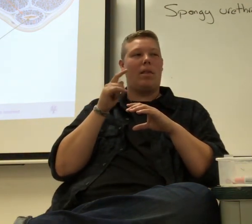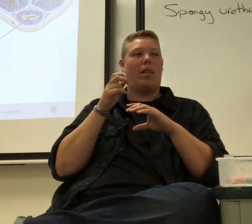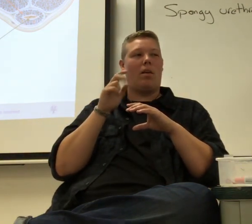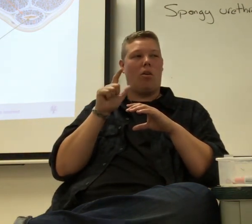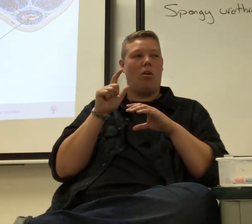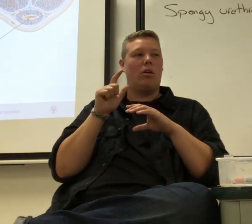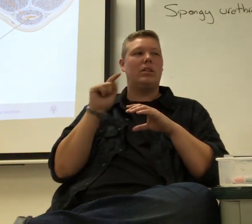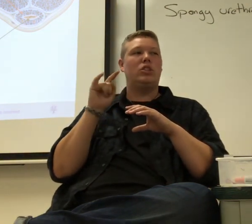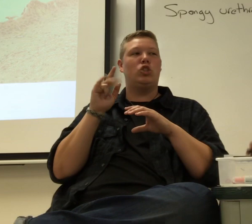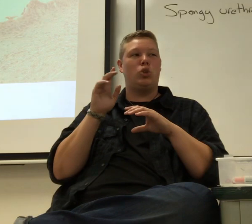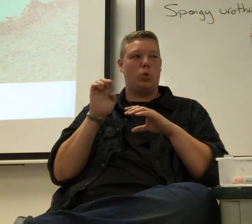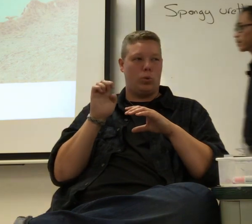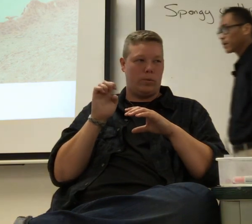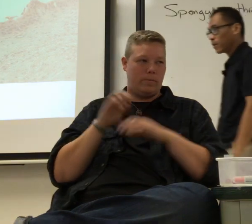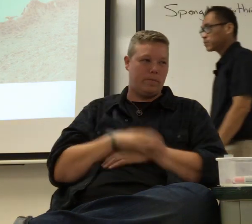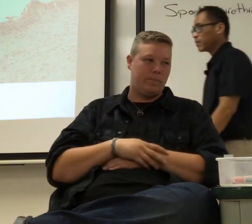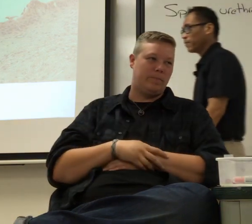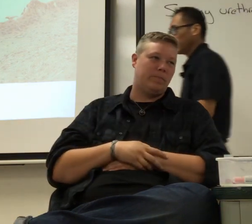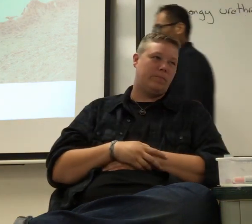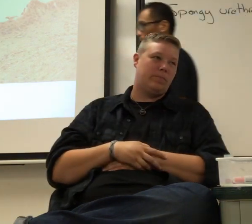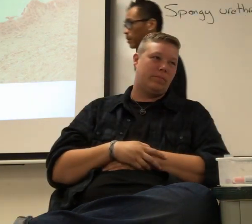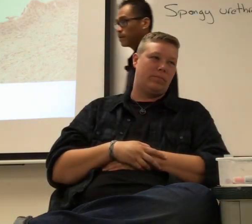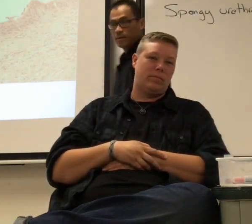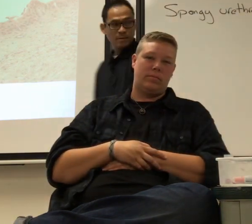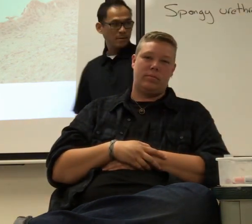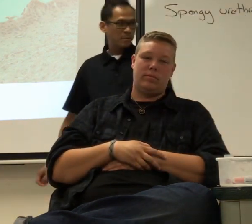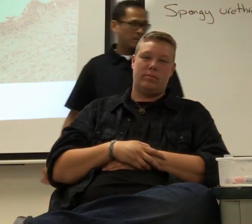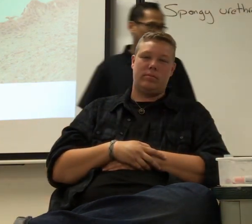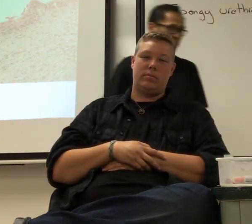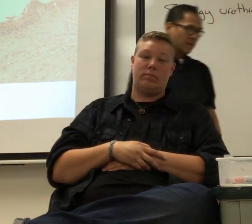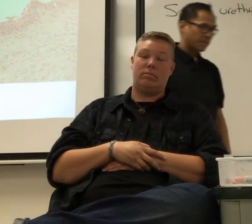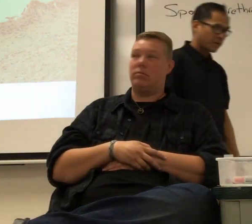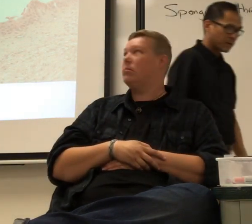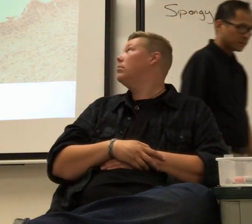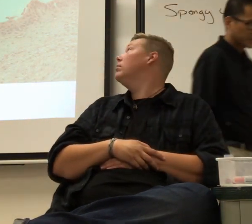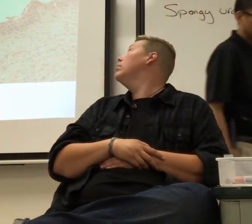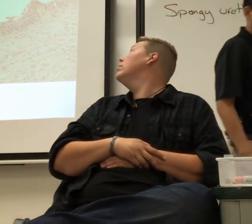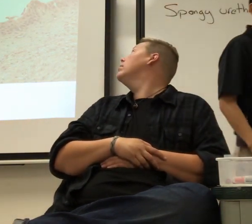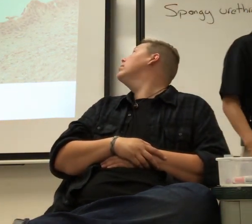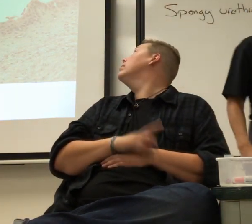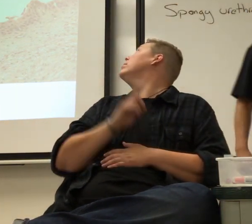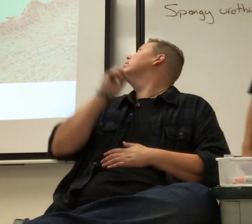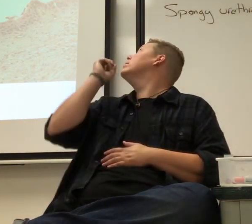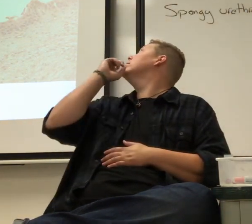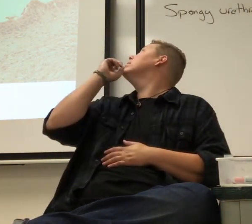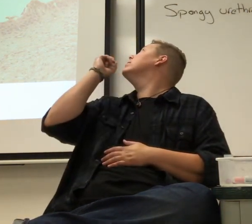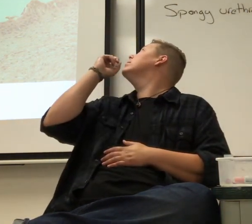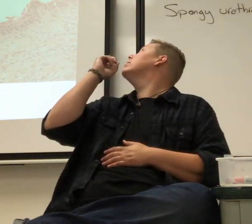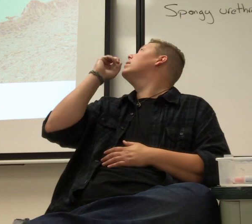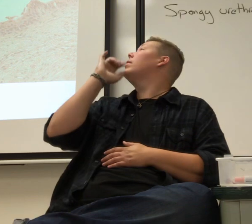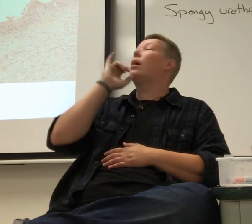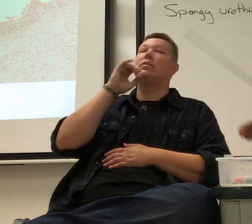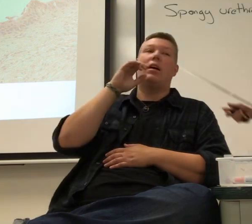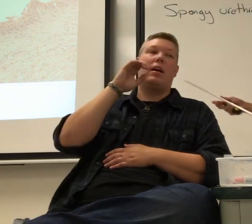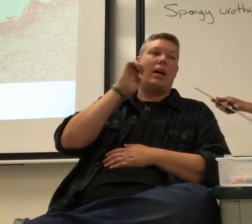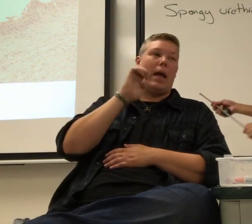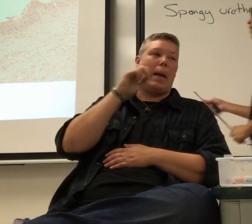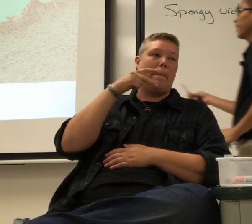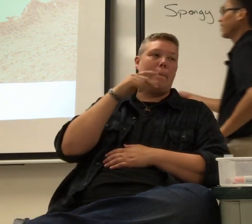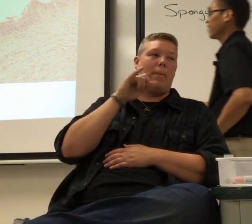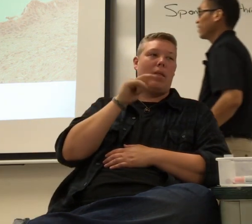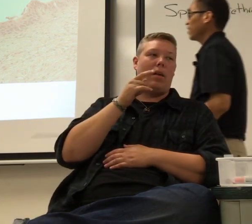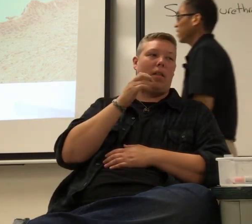Okay, that's the notation there. If you look at a close-up view of this epithelial tissue, and you tell